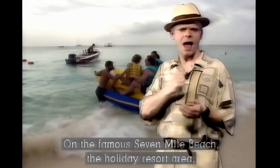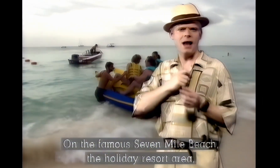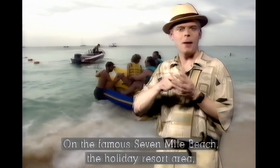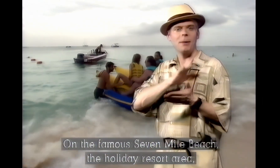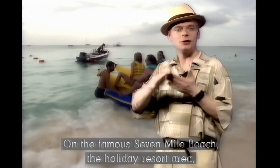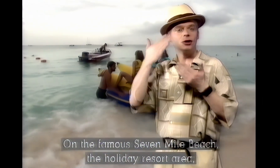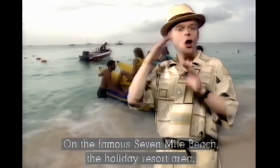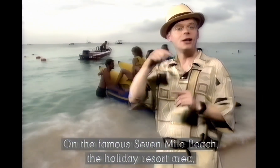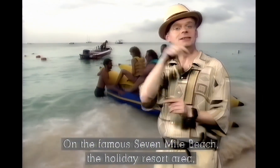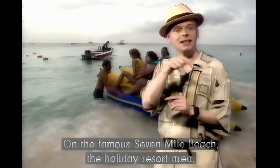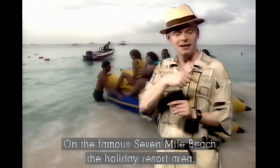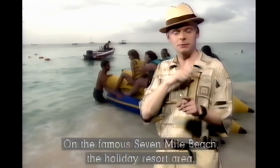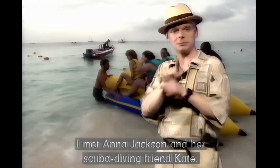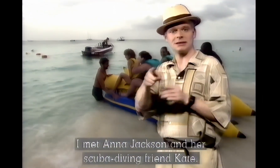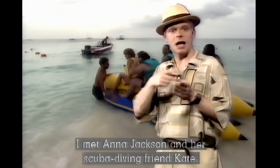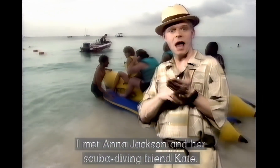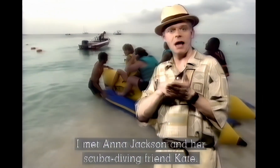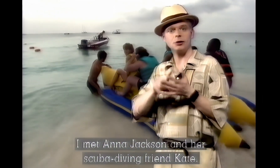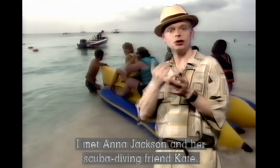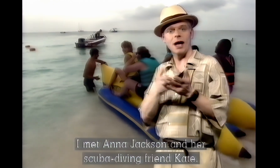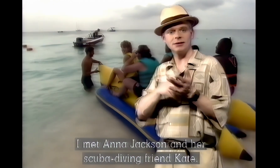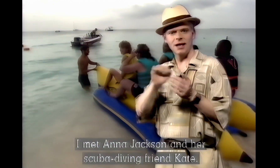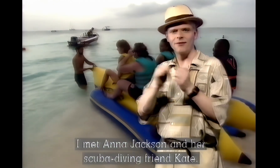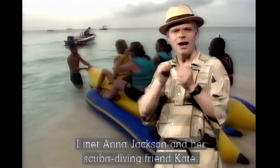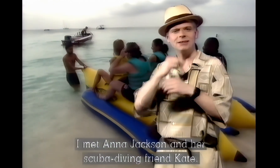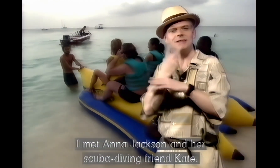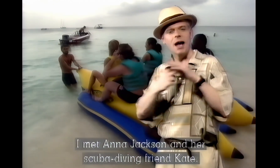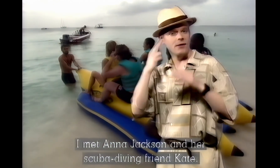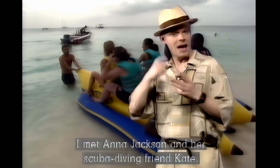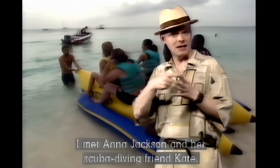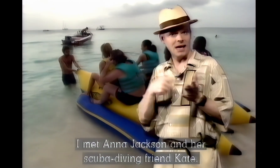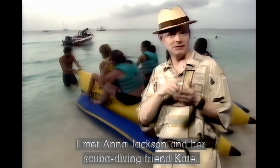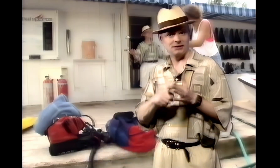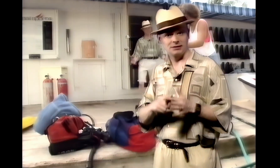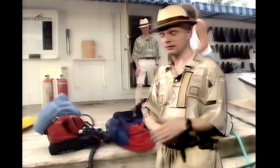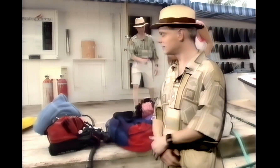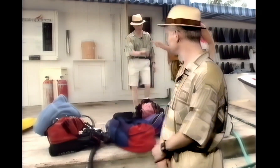Beach, the holiday resort area, I met Anna Jackson and her scuba diving friend Kate.